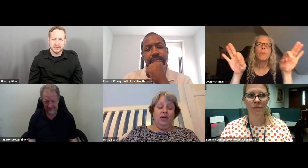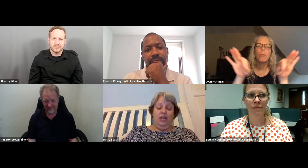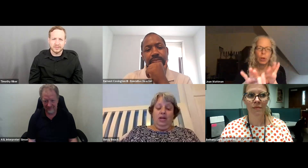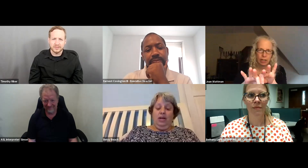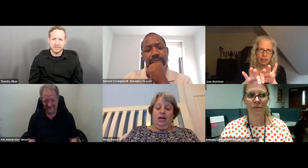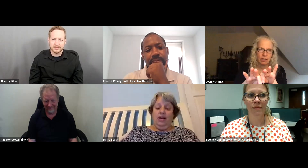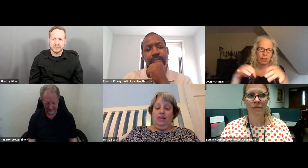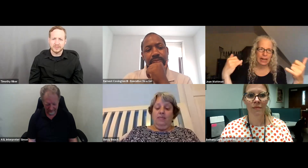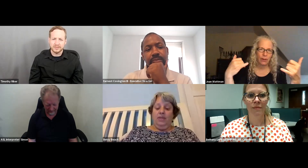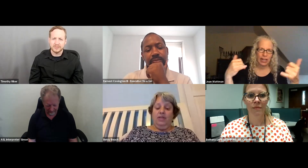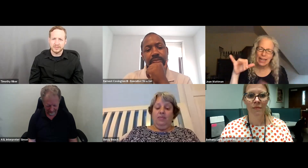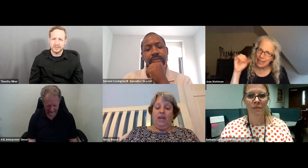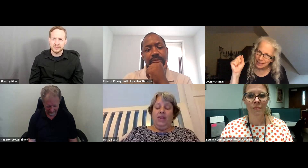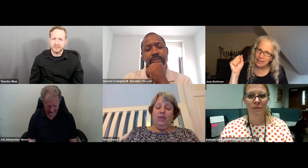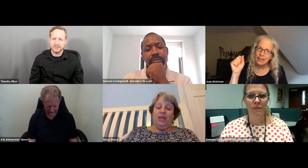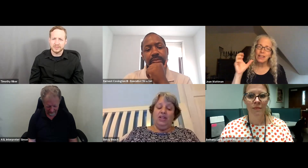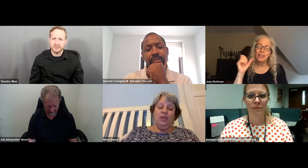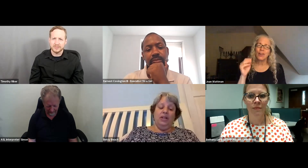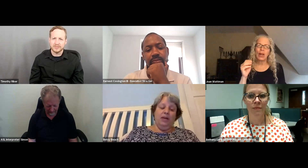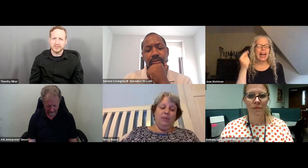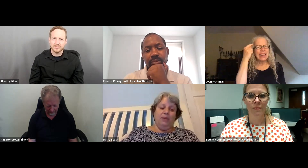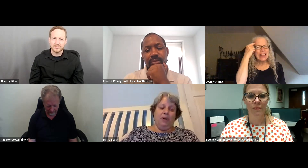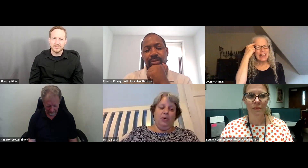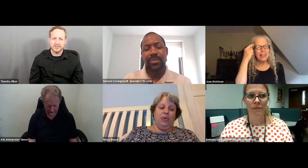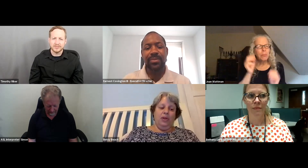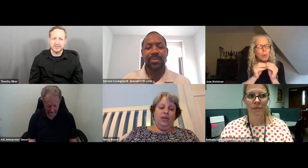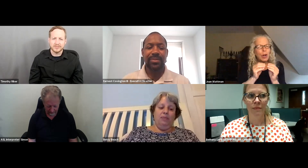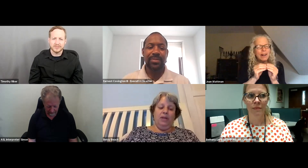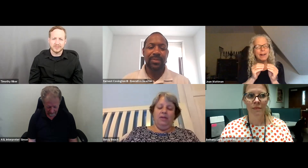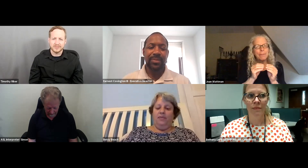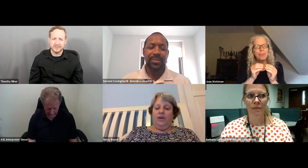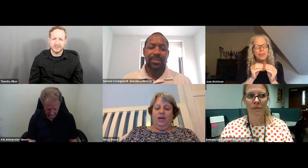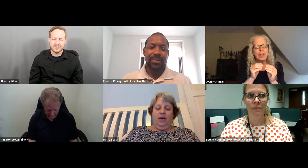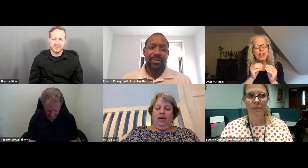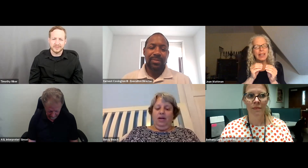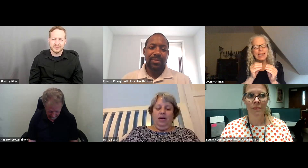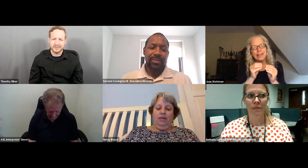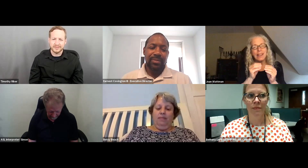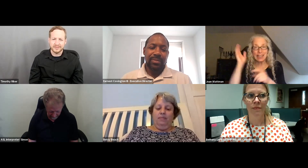issue. But I think we can do a little bit of both, a little bit of,